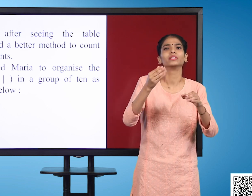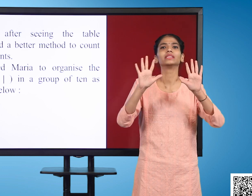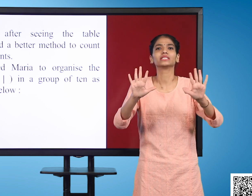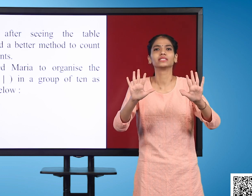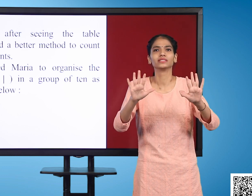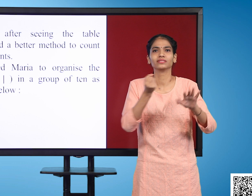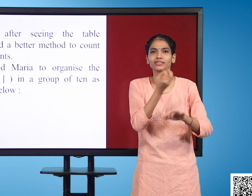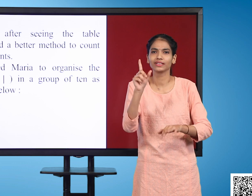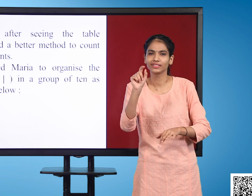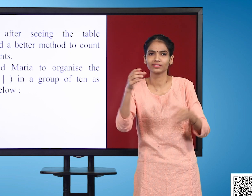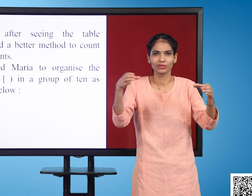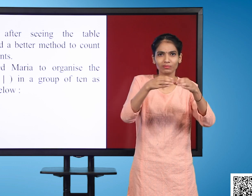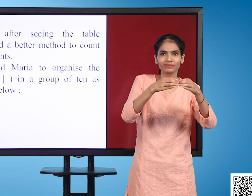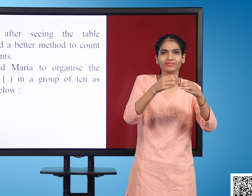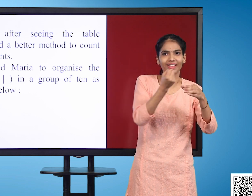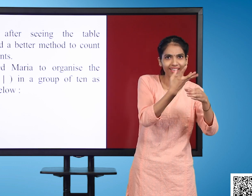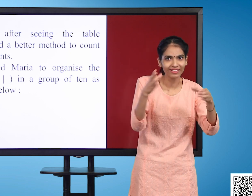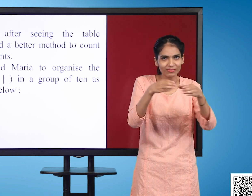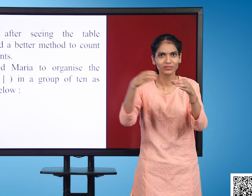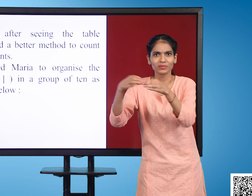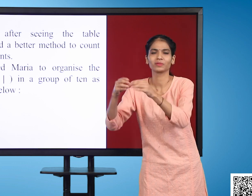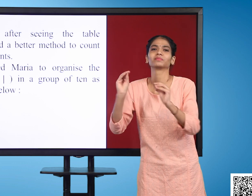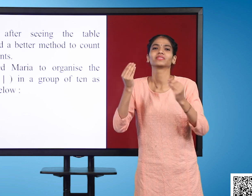in a group of 10, as here.